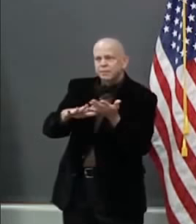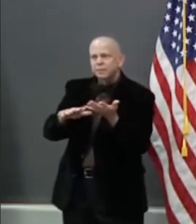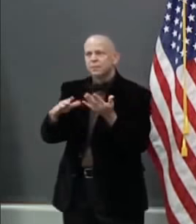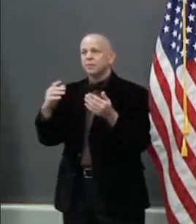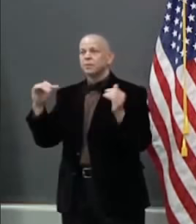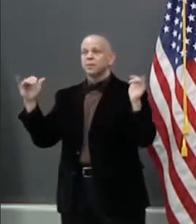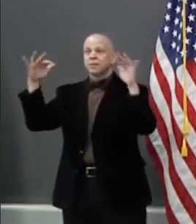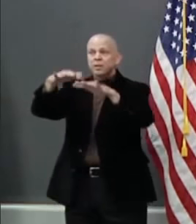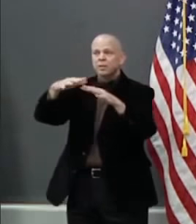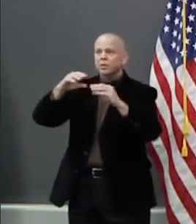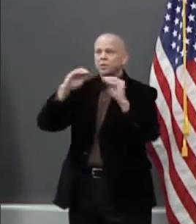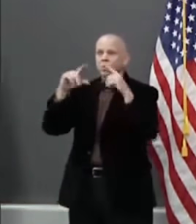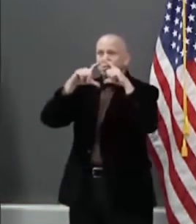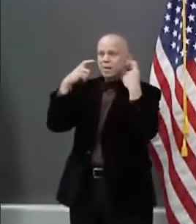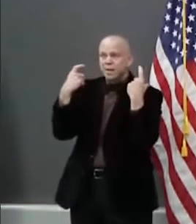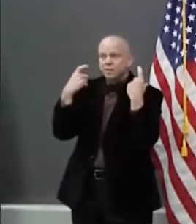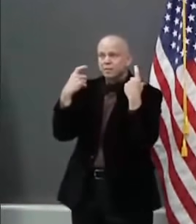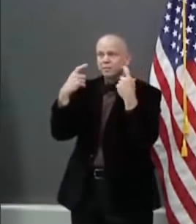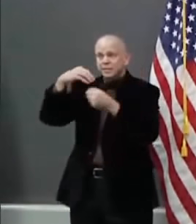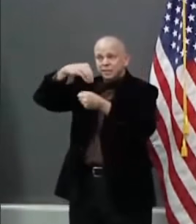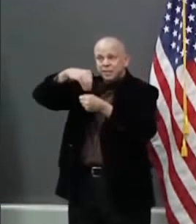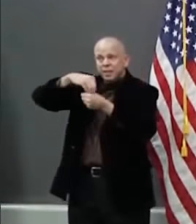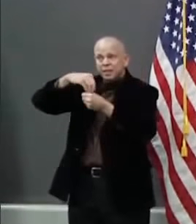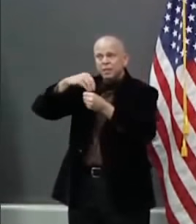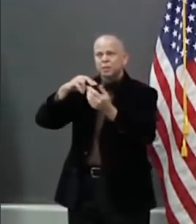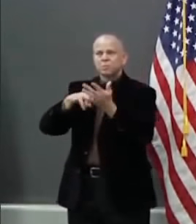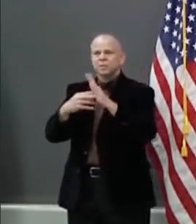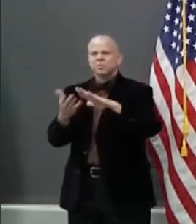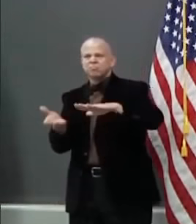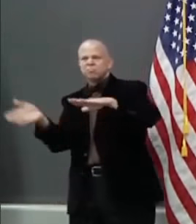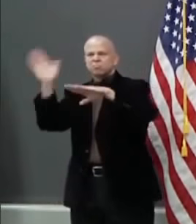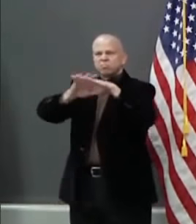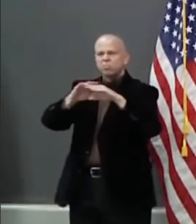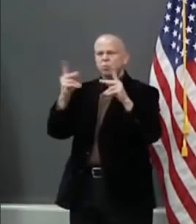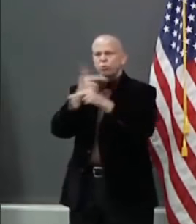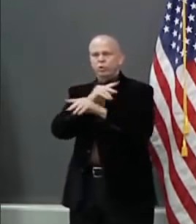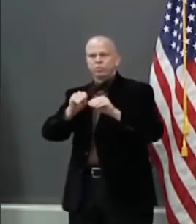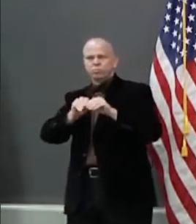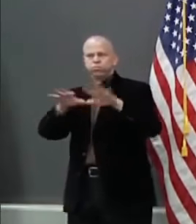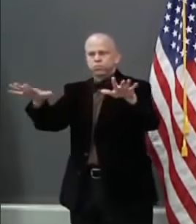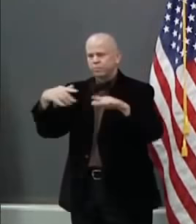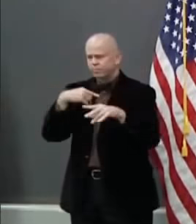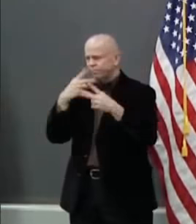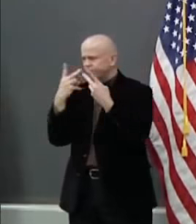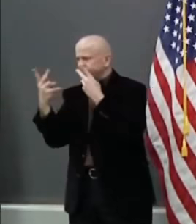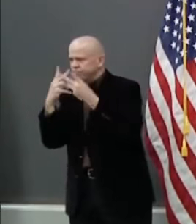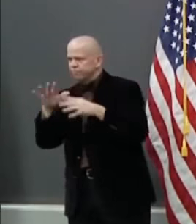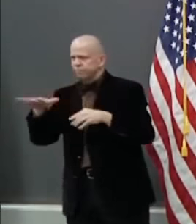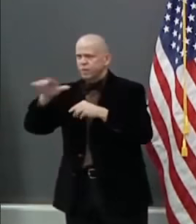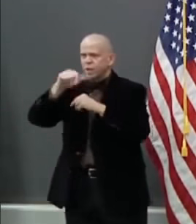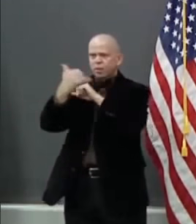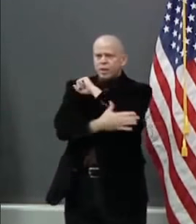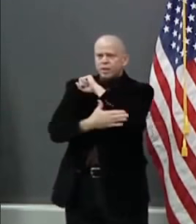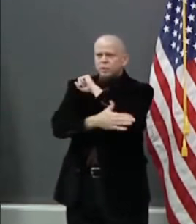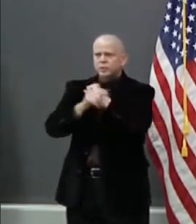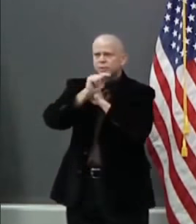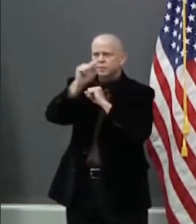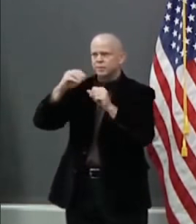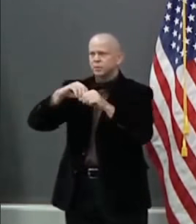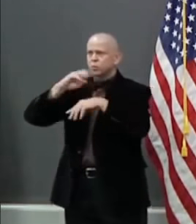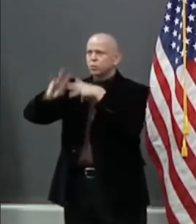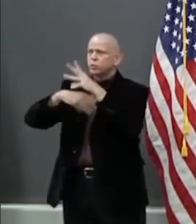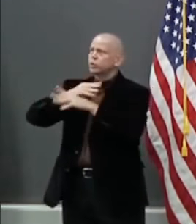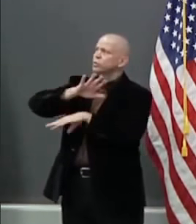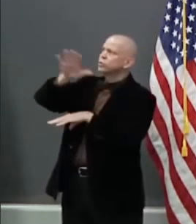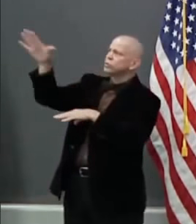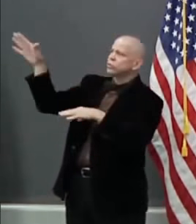space can lead to increased spread. We've seen that in other countries and in other states. We do know that many of our folks who report getting together